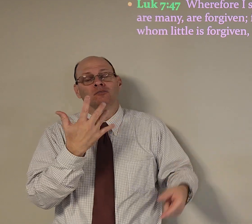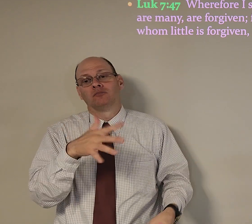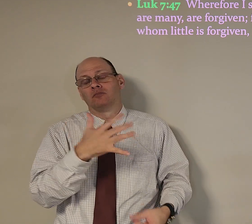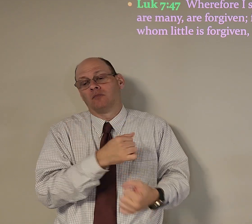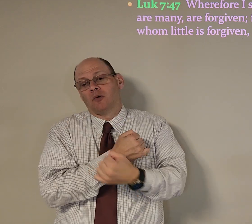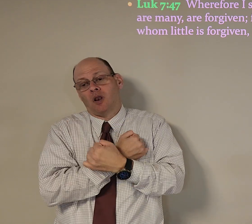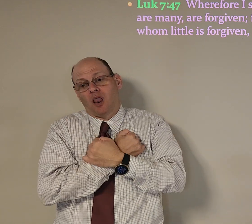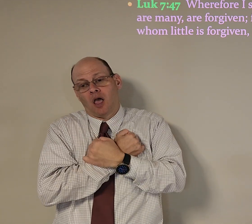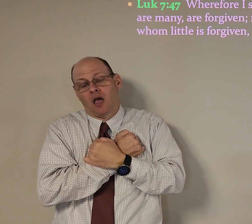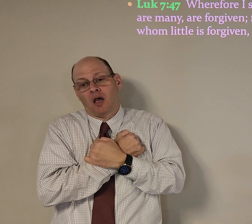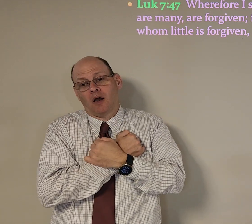For she loved much,